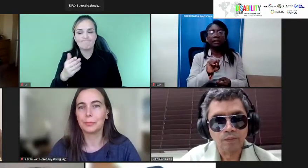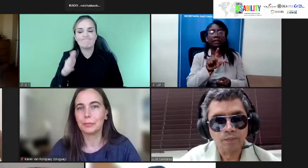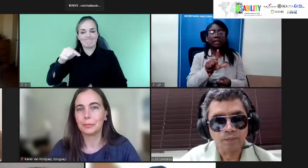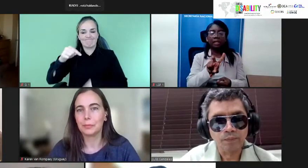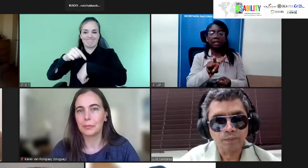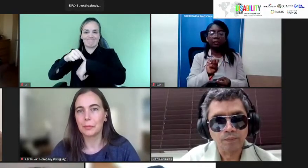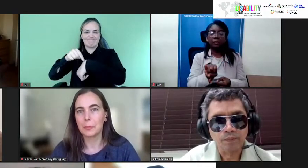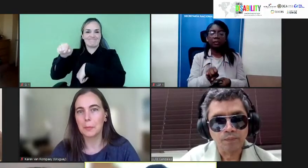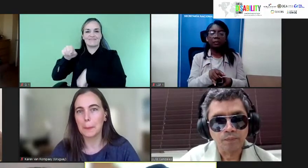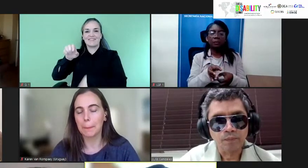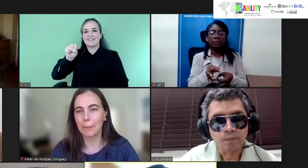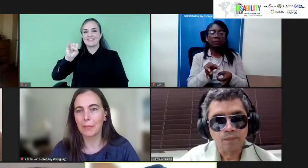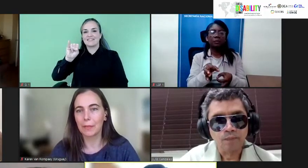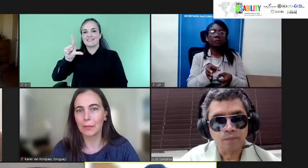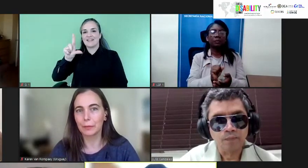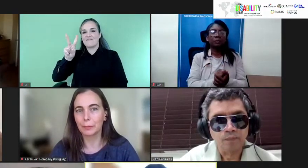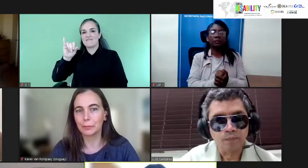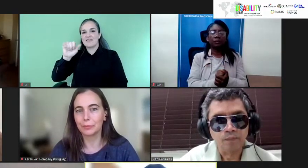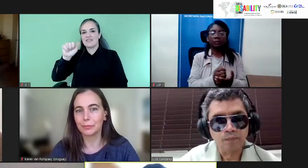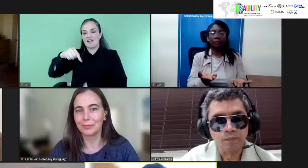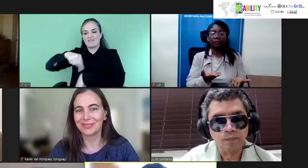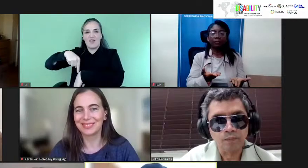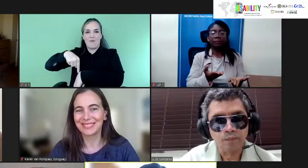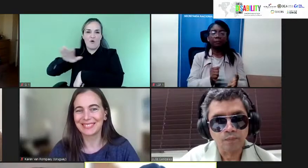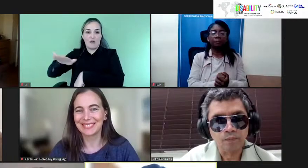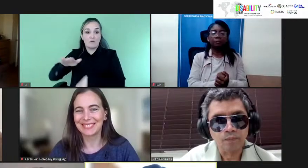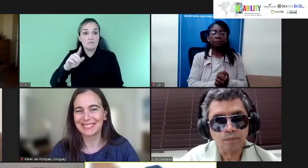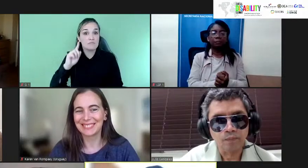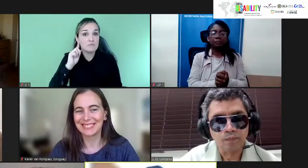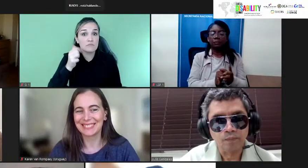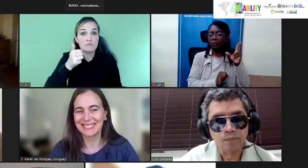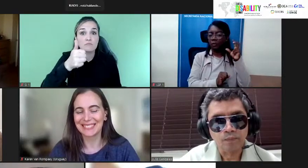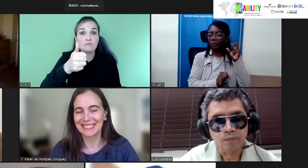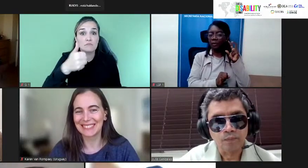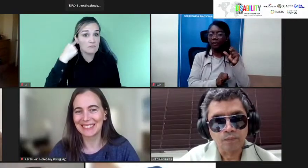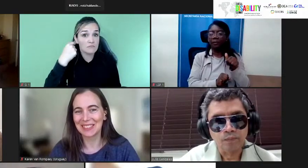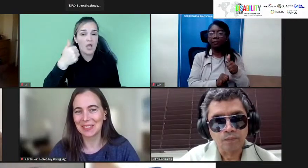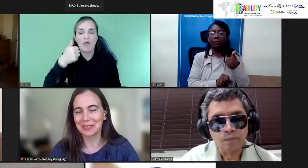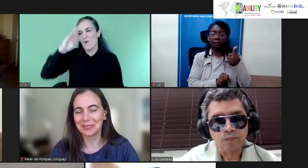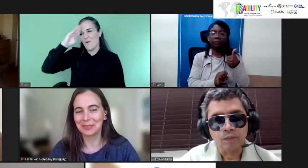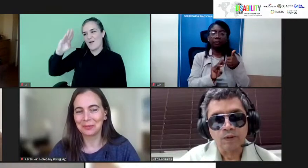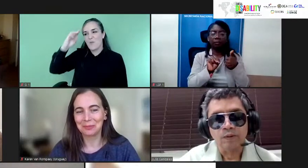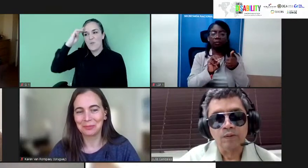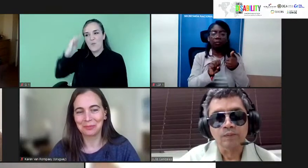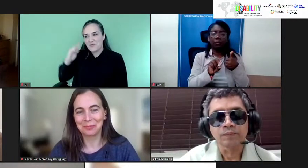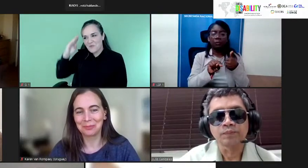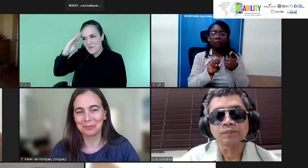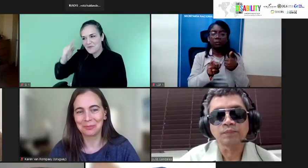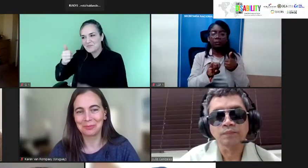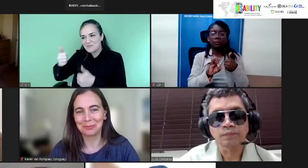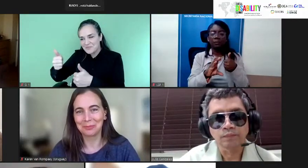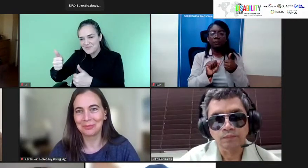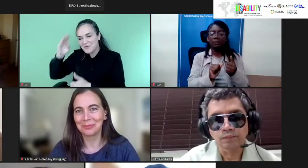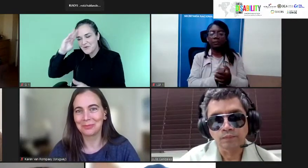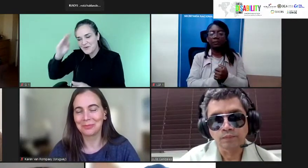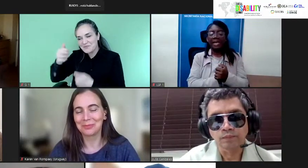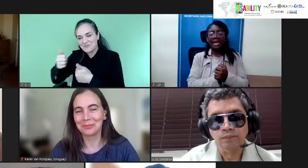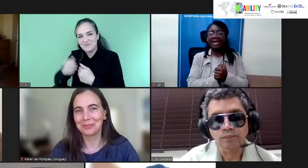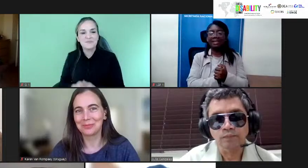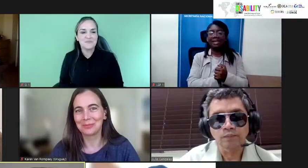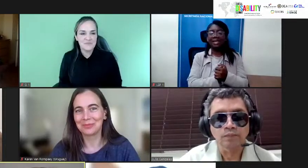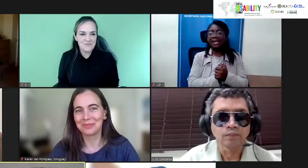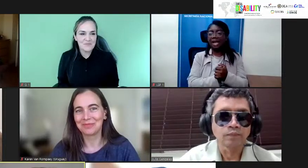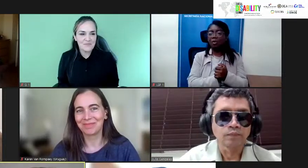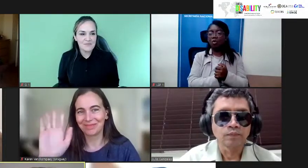is delayed but we can carry on no i am here mario can you listen to me yes monica yes okay